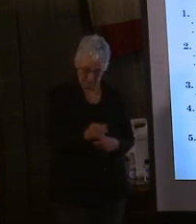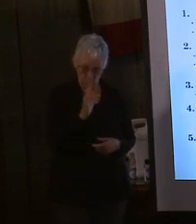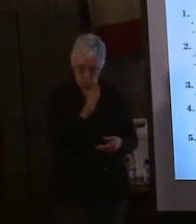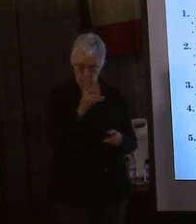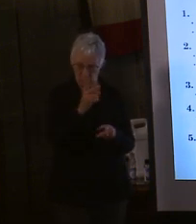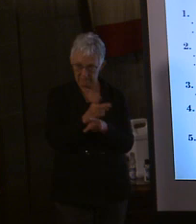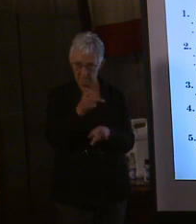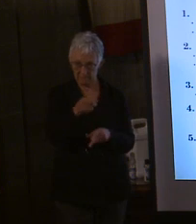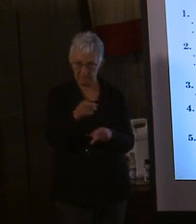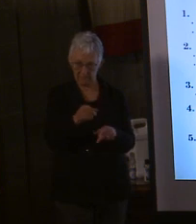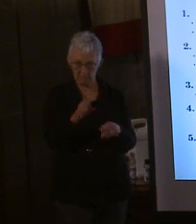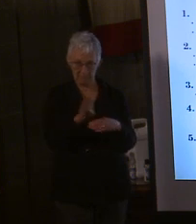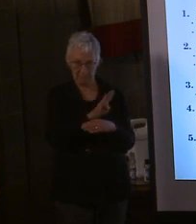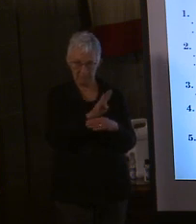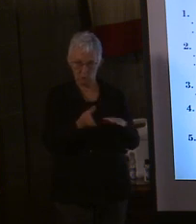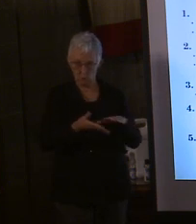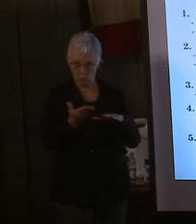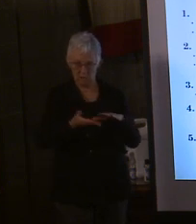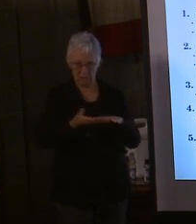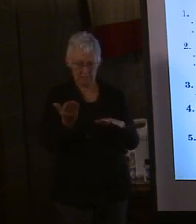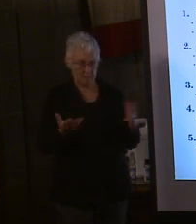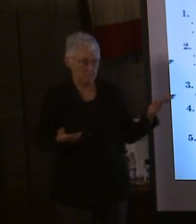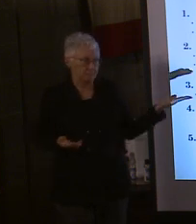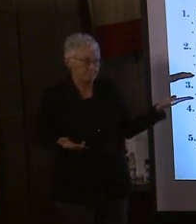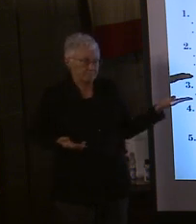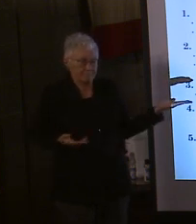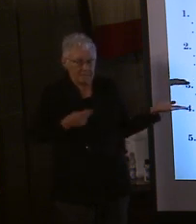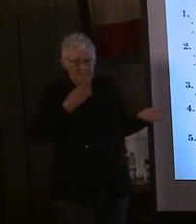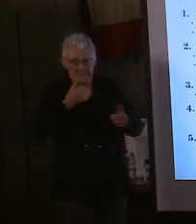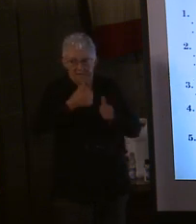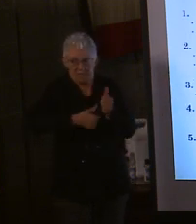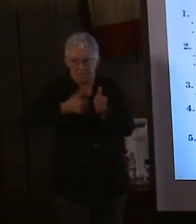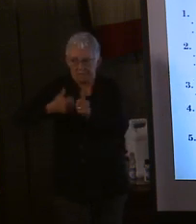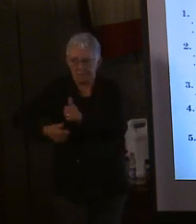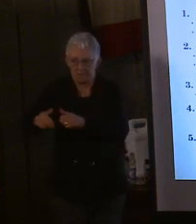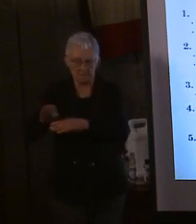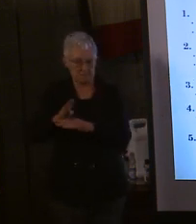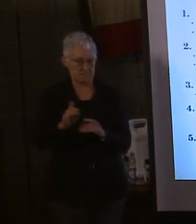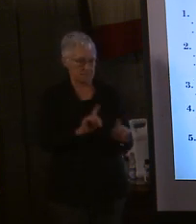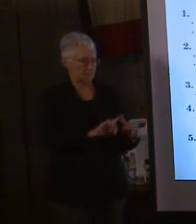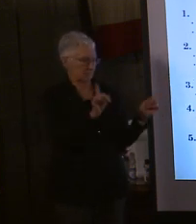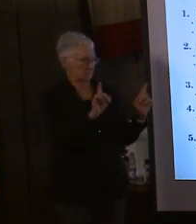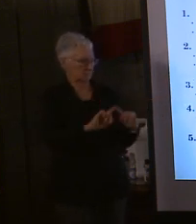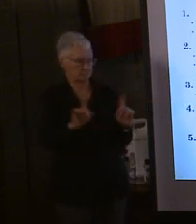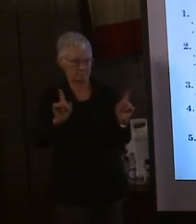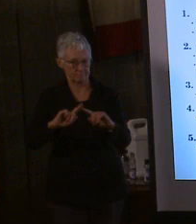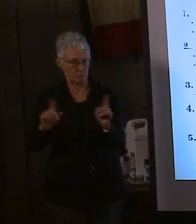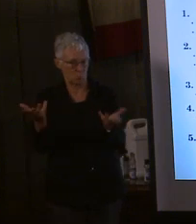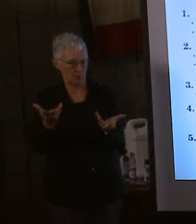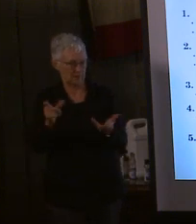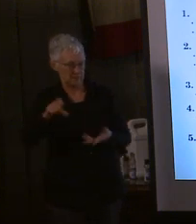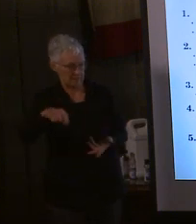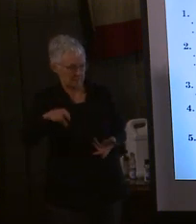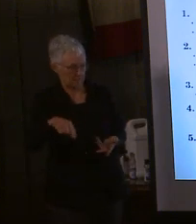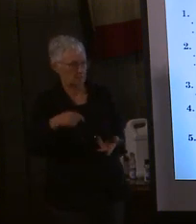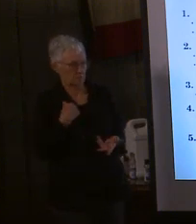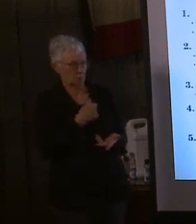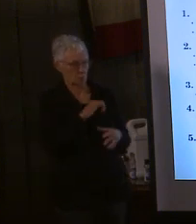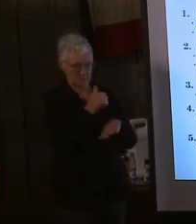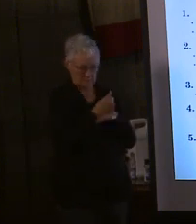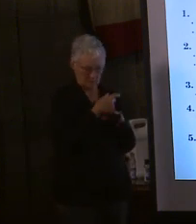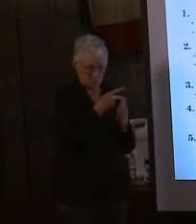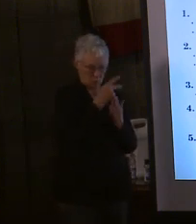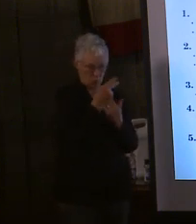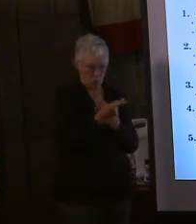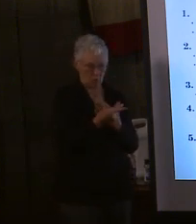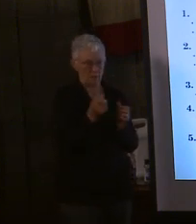businesses afloat? And obviously, every business is going to be different. And what we're doing is trying to make it a program that we can make it eligible for as many businesses